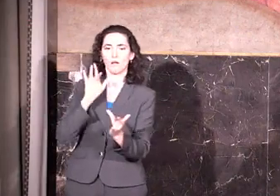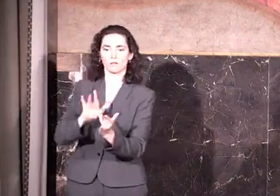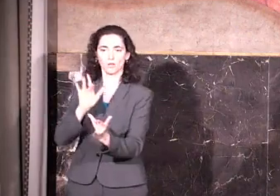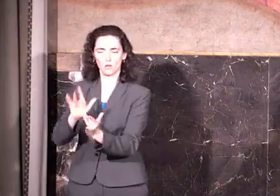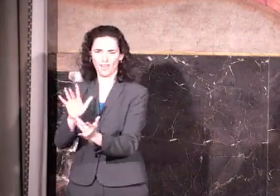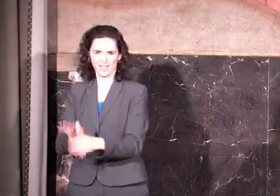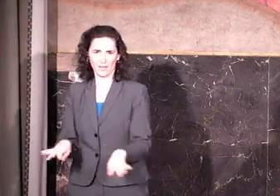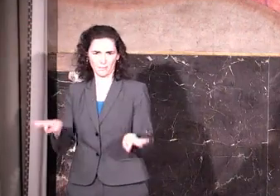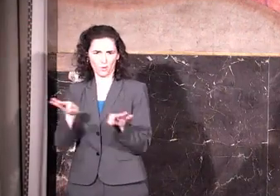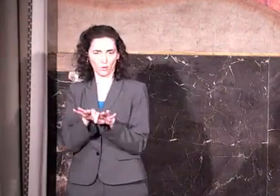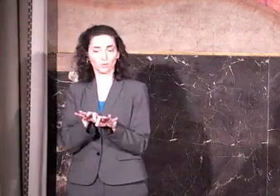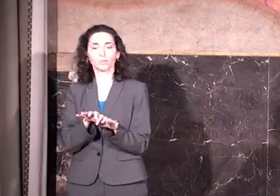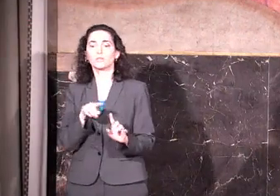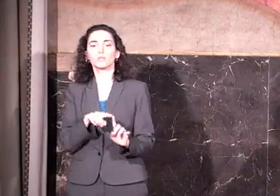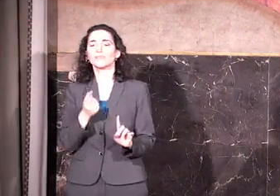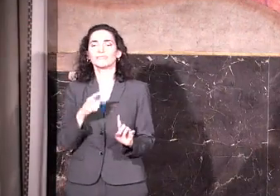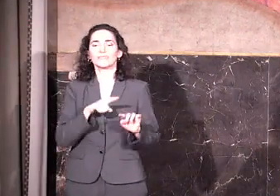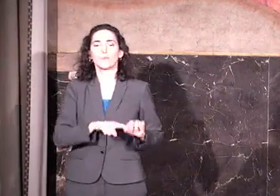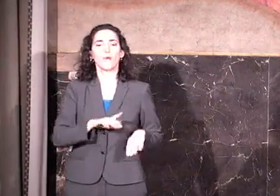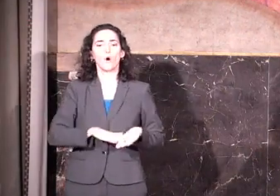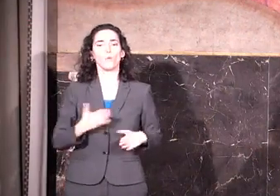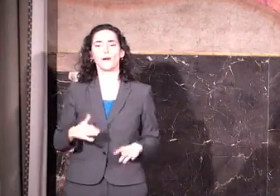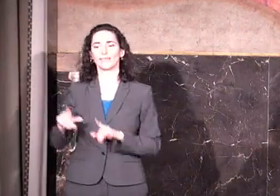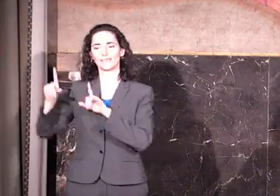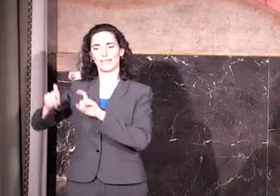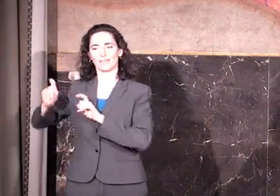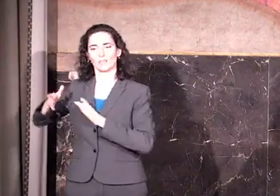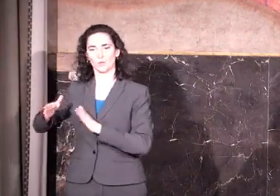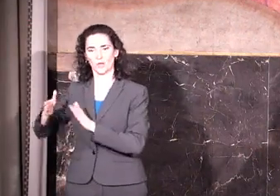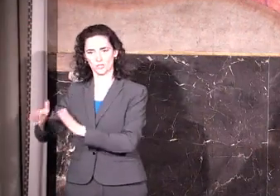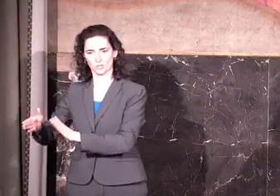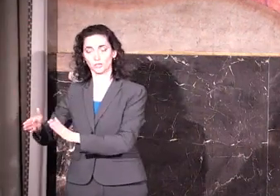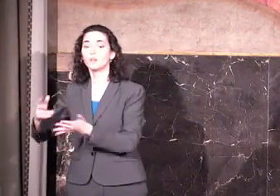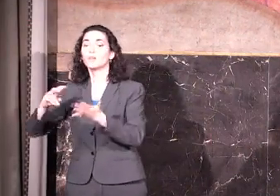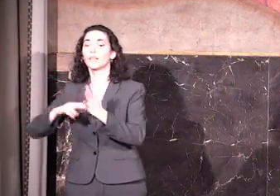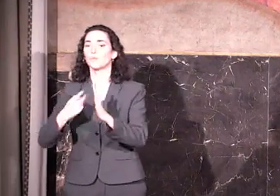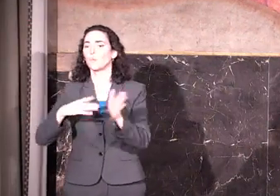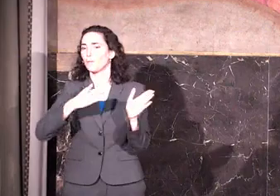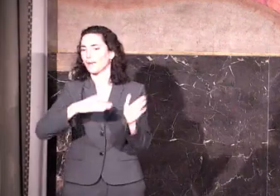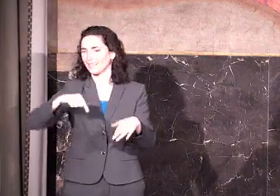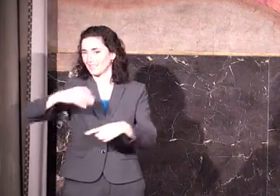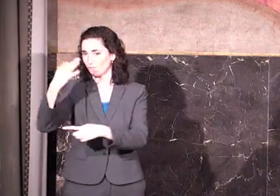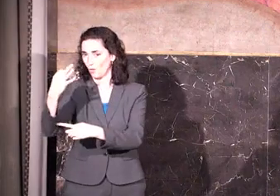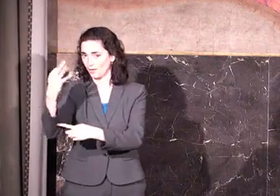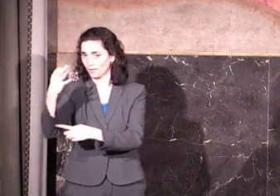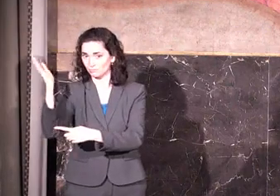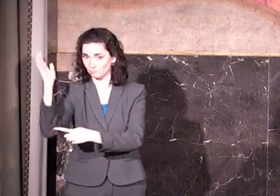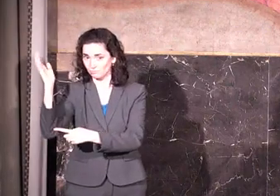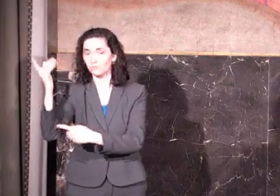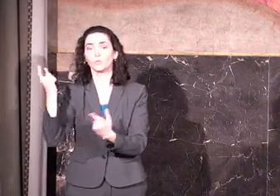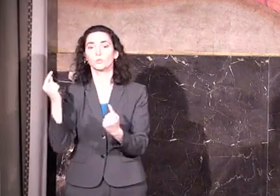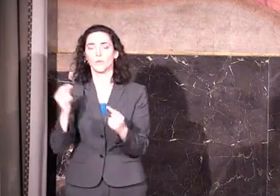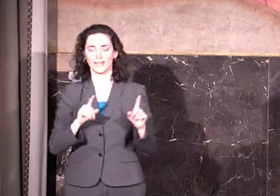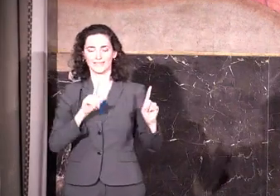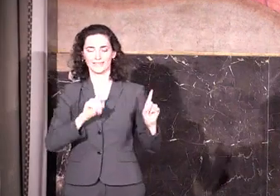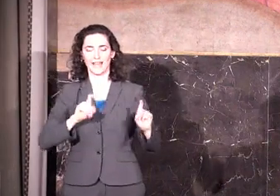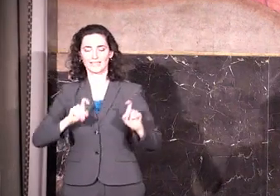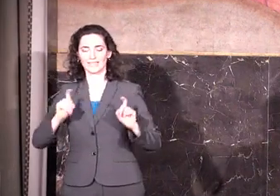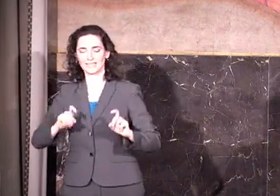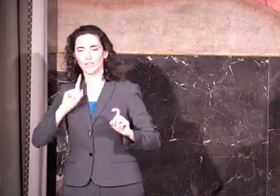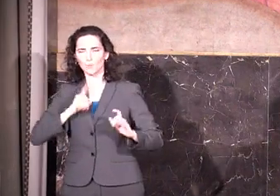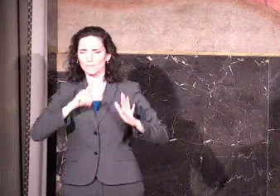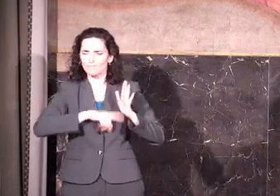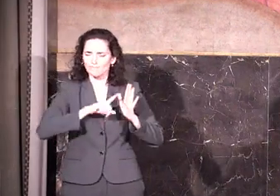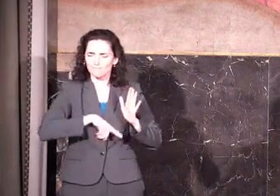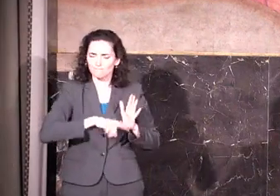so what we're going to plan to do is at our Friday briefing this week, we will do a deep dive into testing and